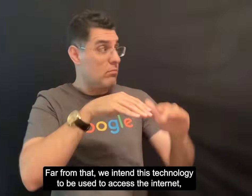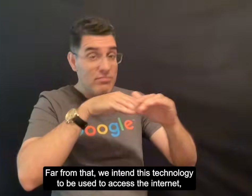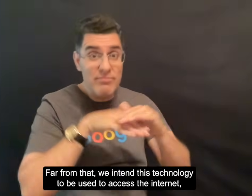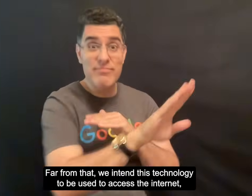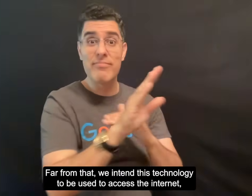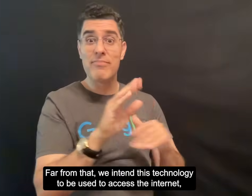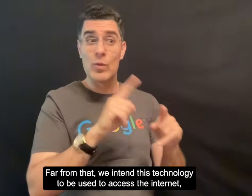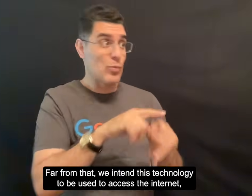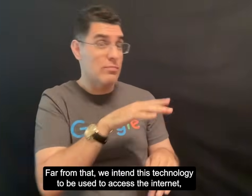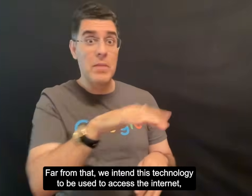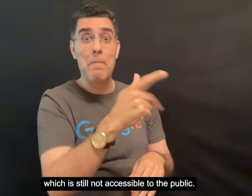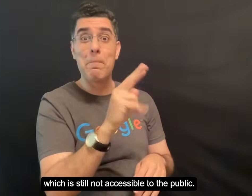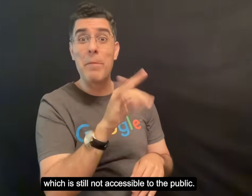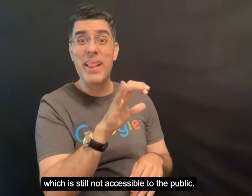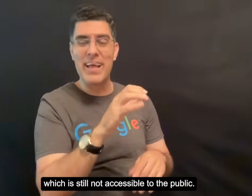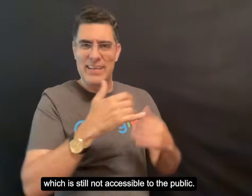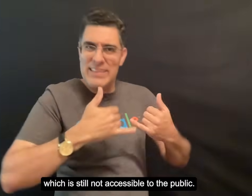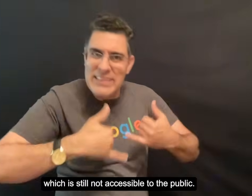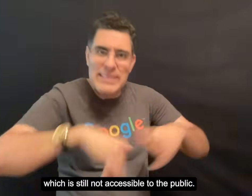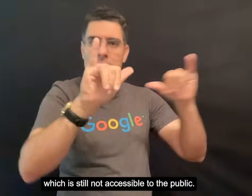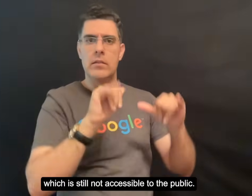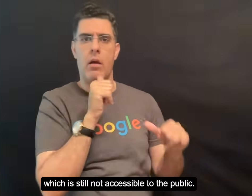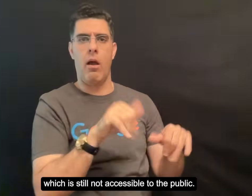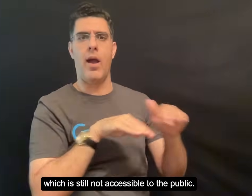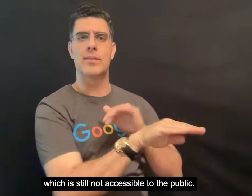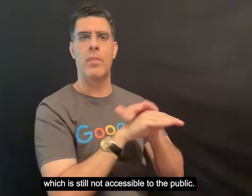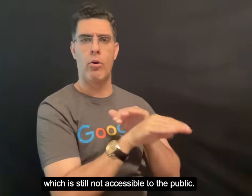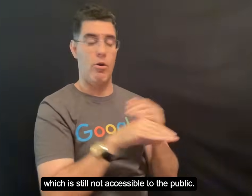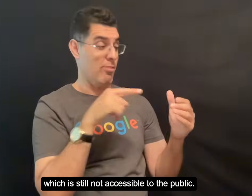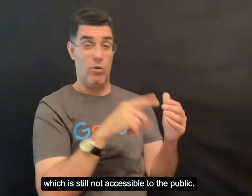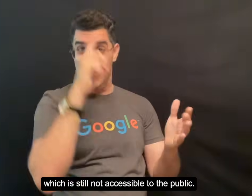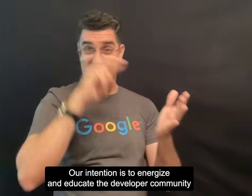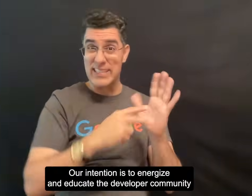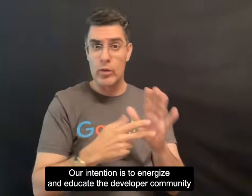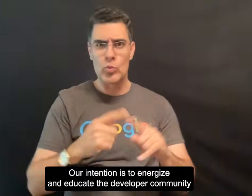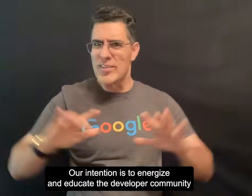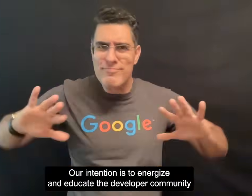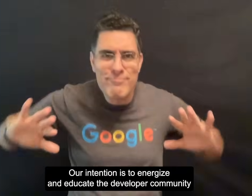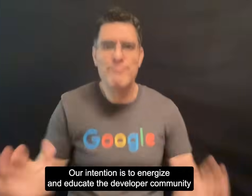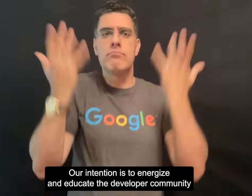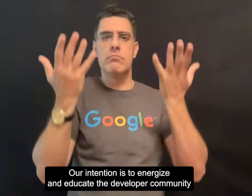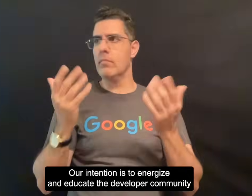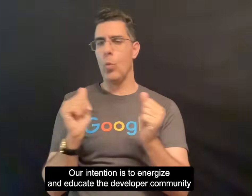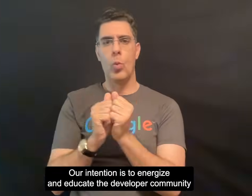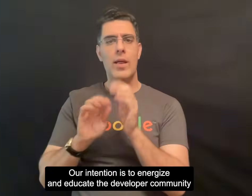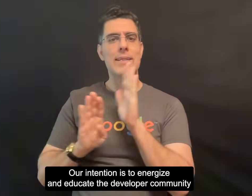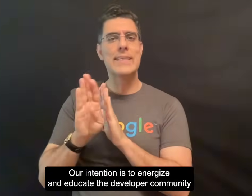technology to be used to access the Internet, which is still not accessible to the public. Our intention is to energize and educate the